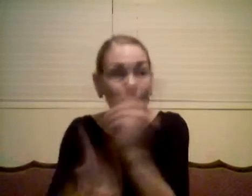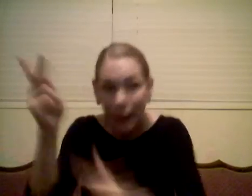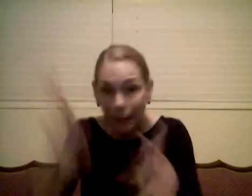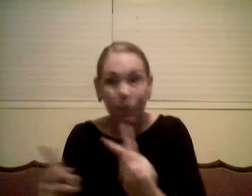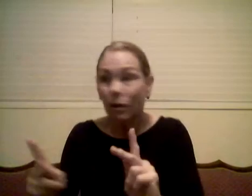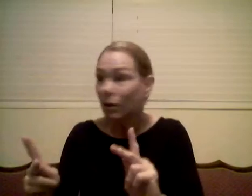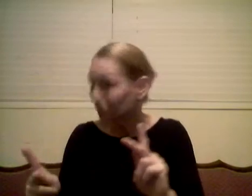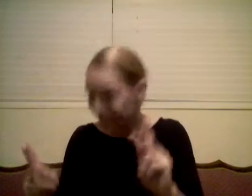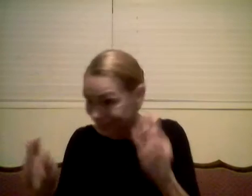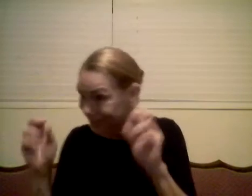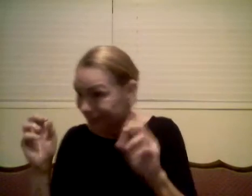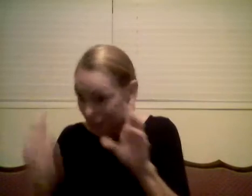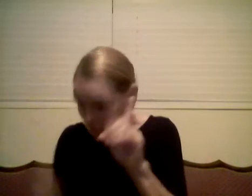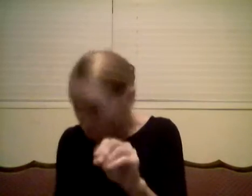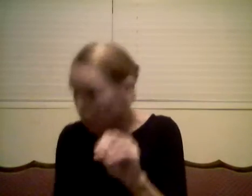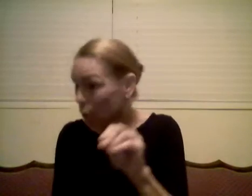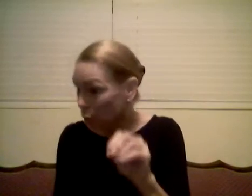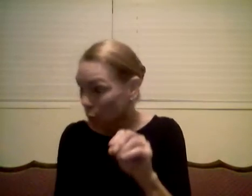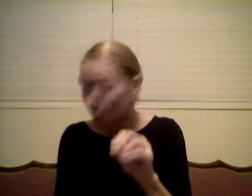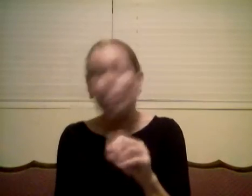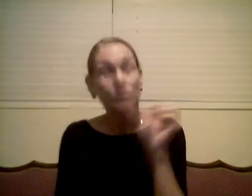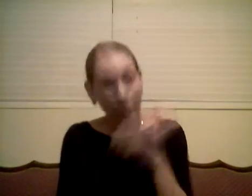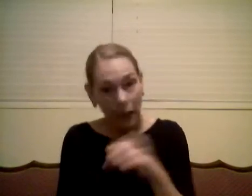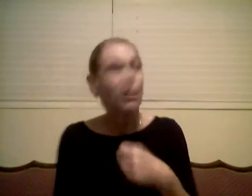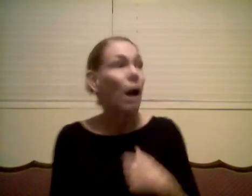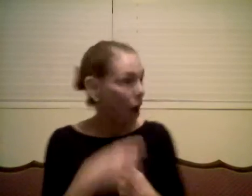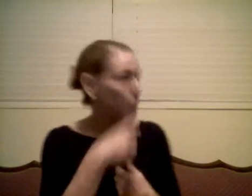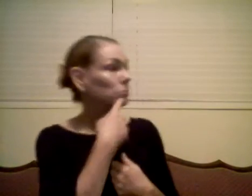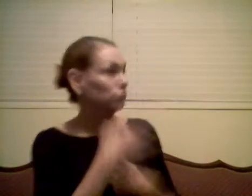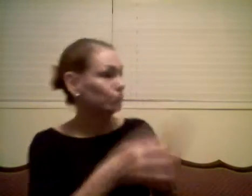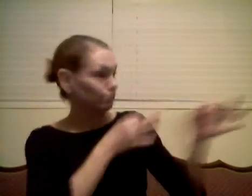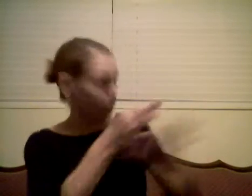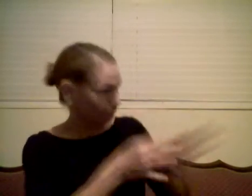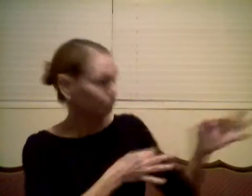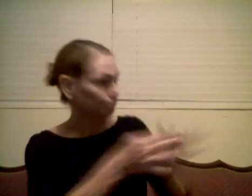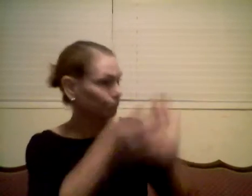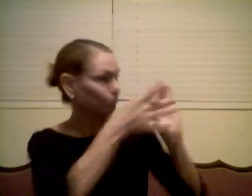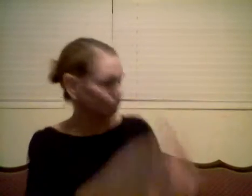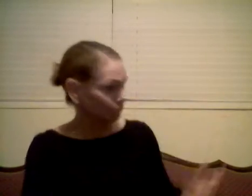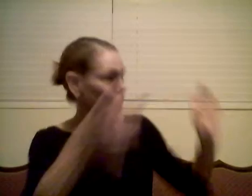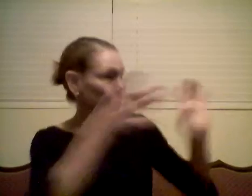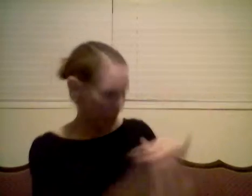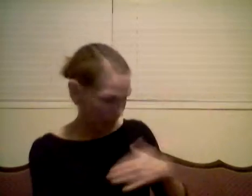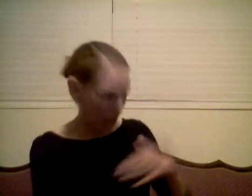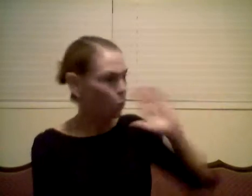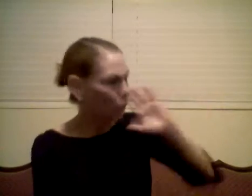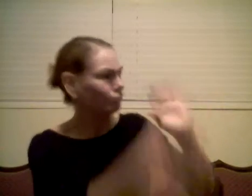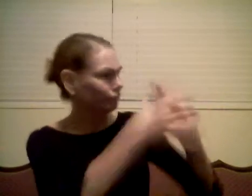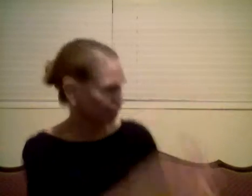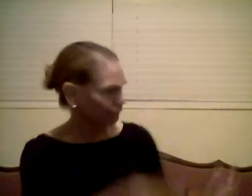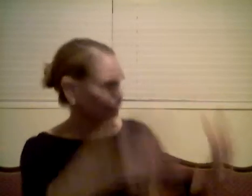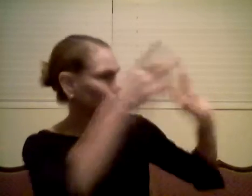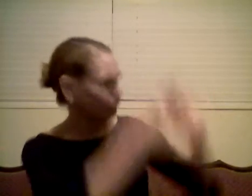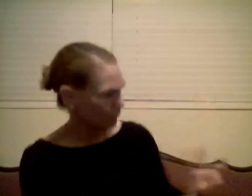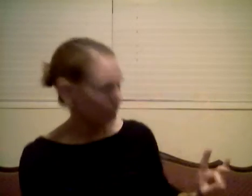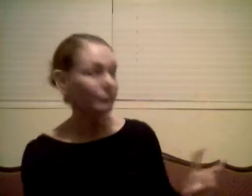you're asking me a question like that, it's my turn to go, oh, you want to play like that? Okay, let me tell you about it. I'll give you another tip. The more